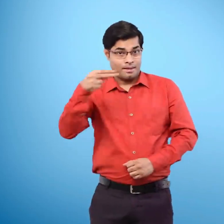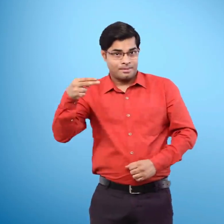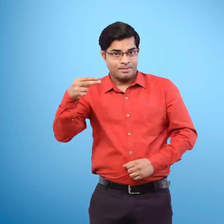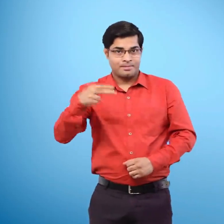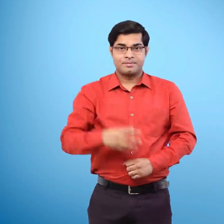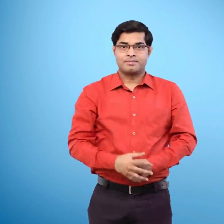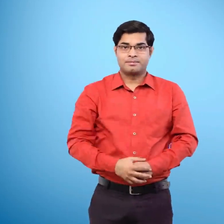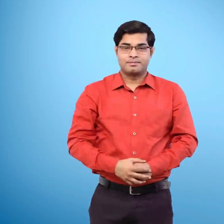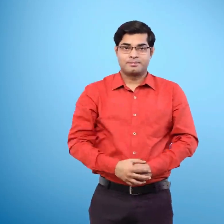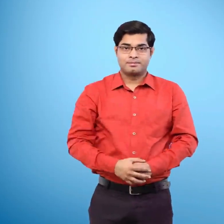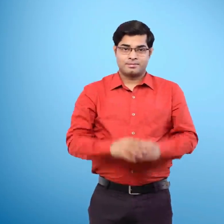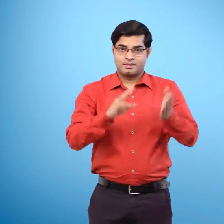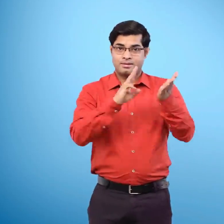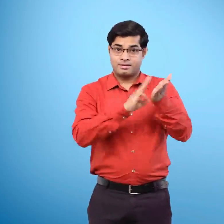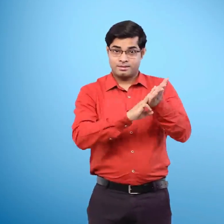Madhav wants to make a pattern on a gate.